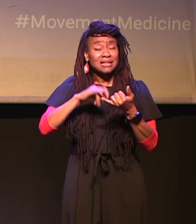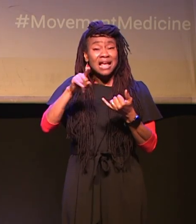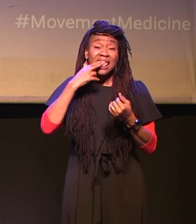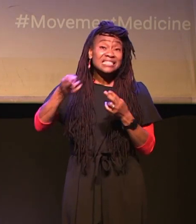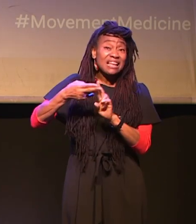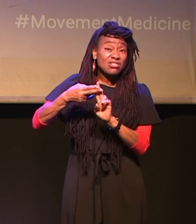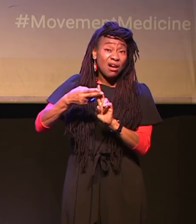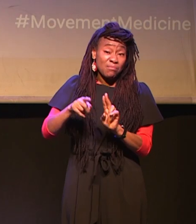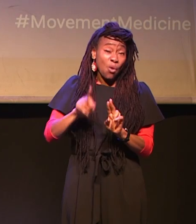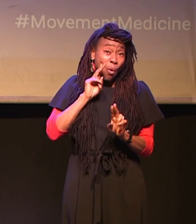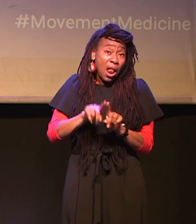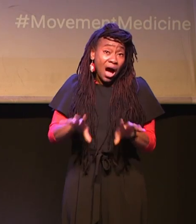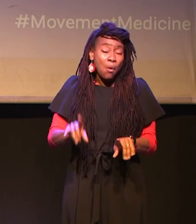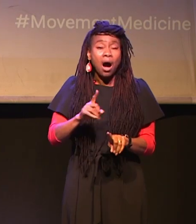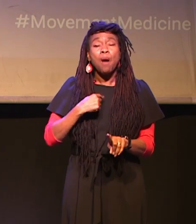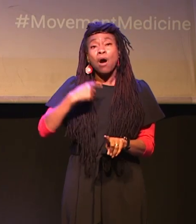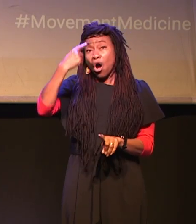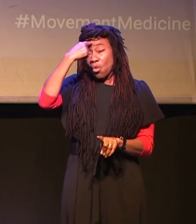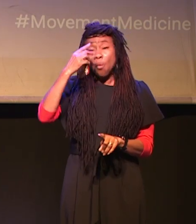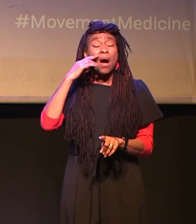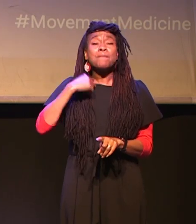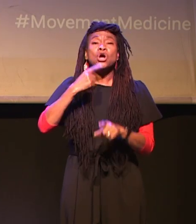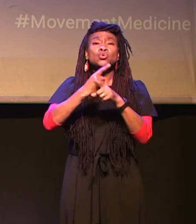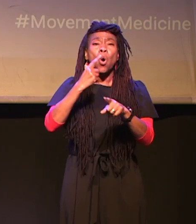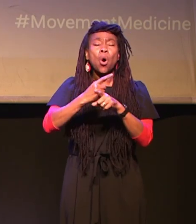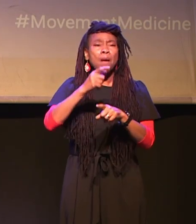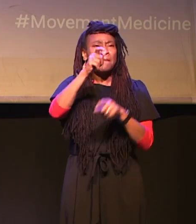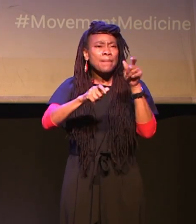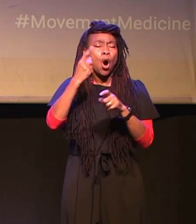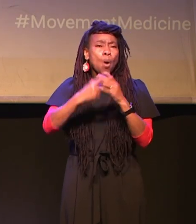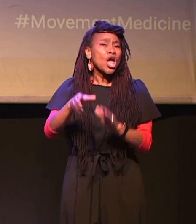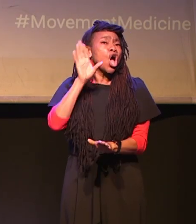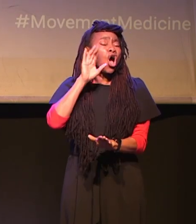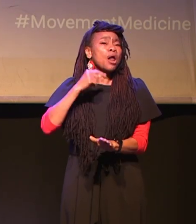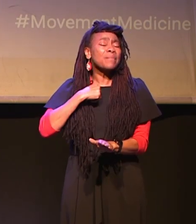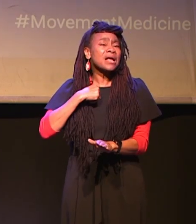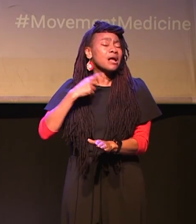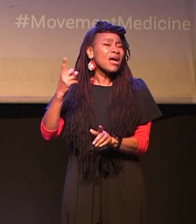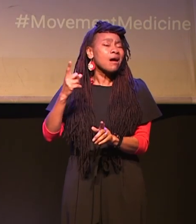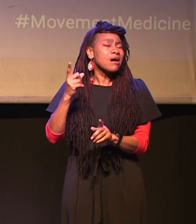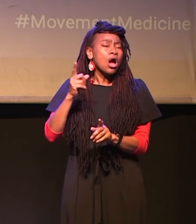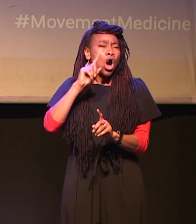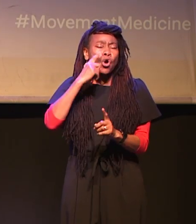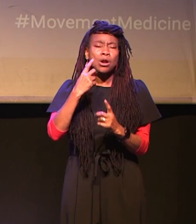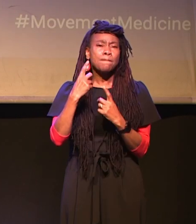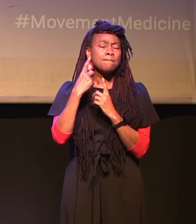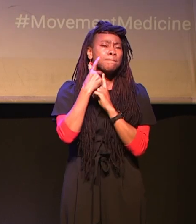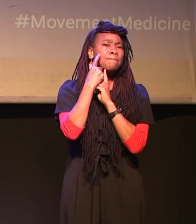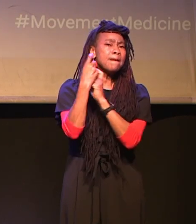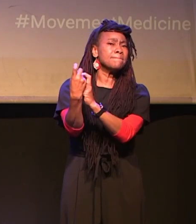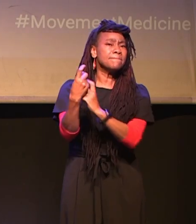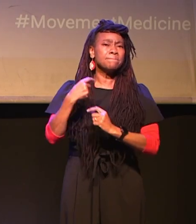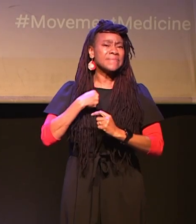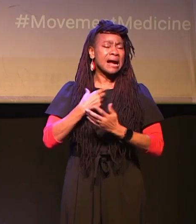talk sometimes that people only heard wah wah wah wah wah. They couldn't register me. They couldn't perceive